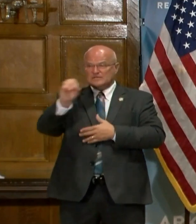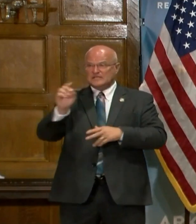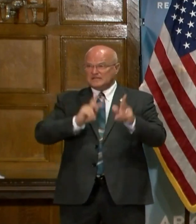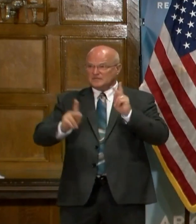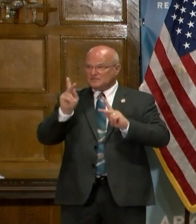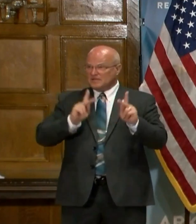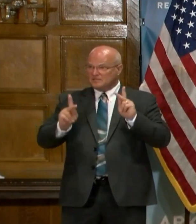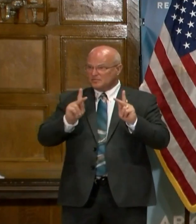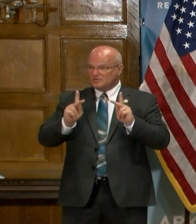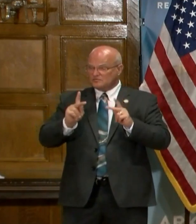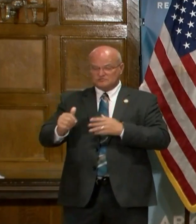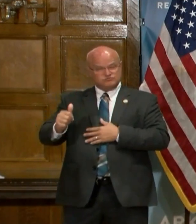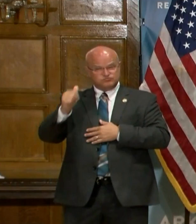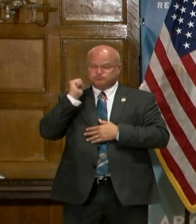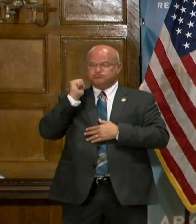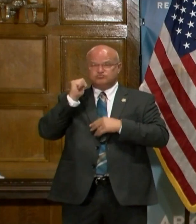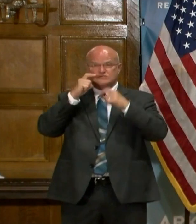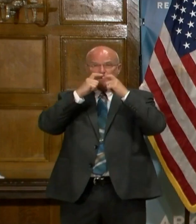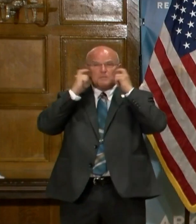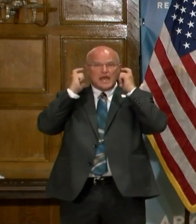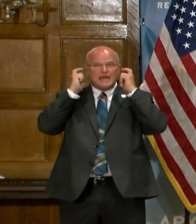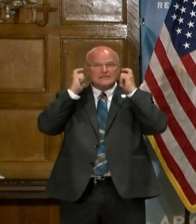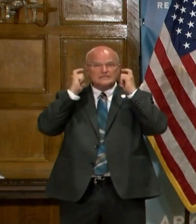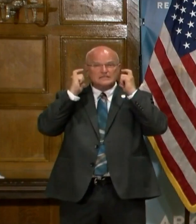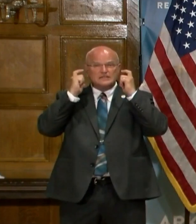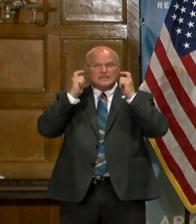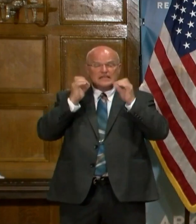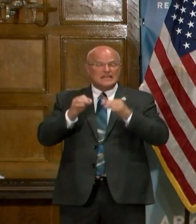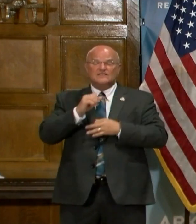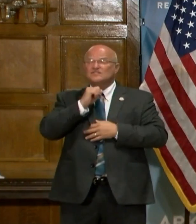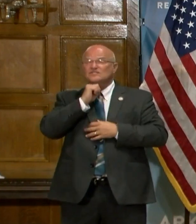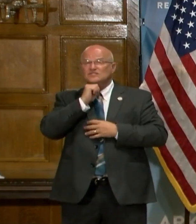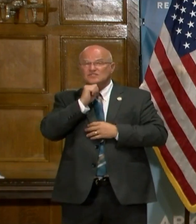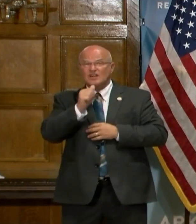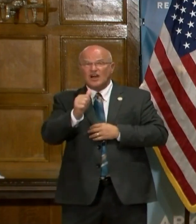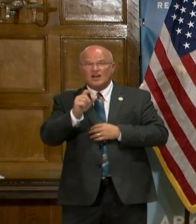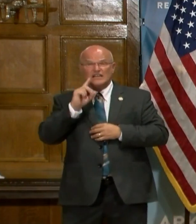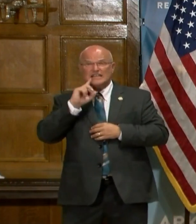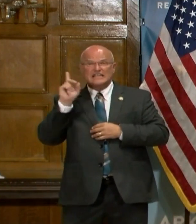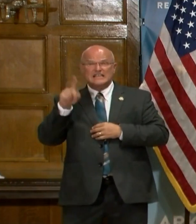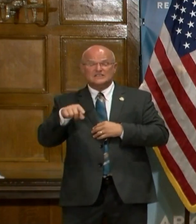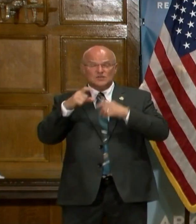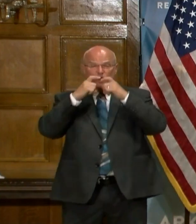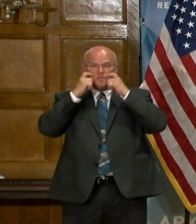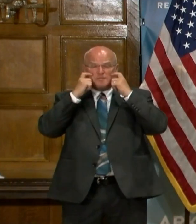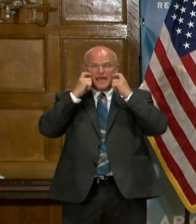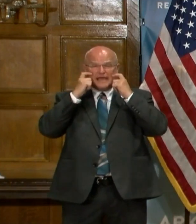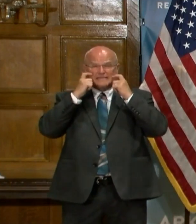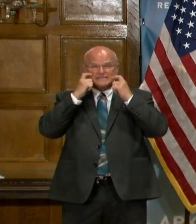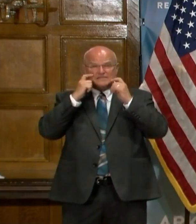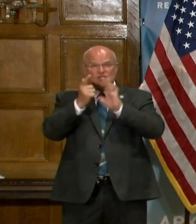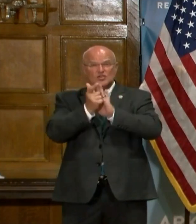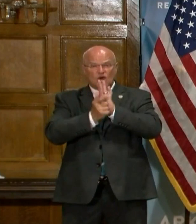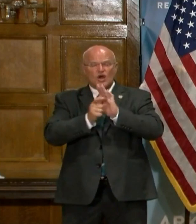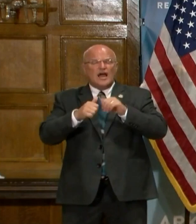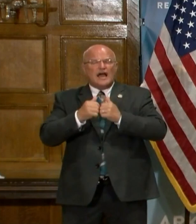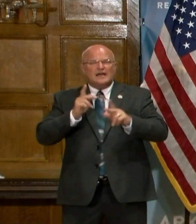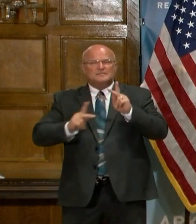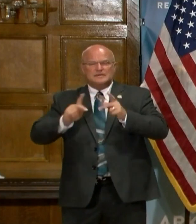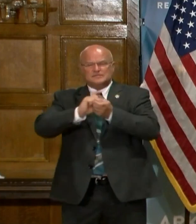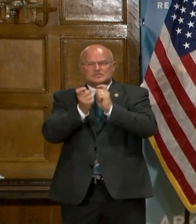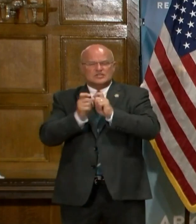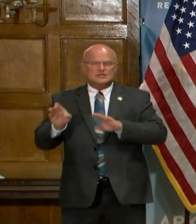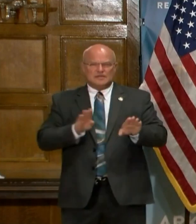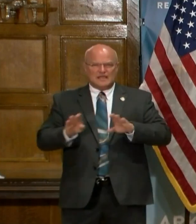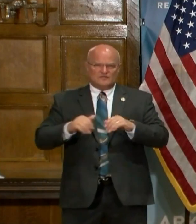the population that just isn't wearing masks from doing so? And if you're not going to issue a mask order, how do you get those people to change